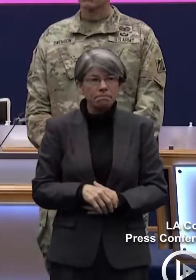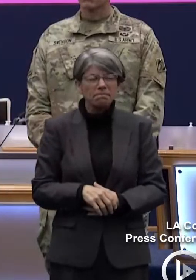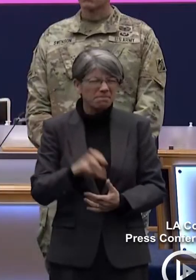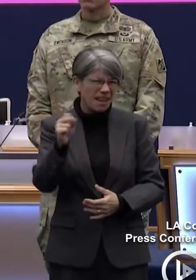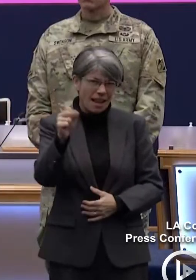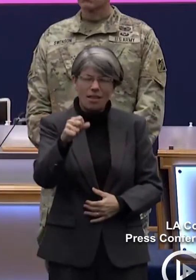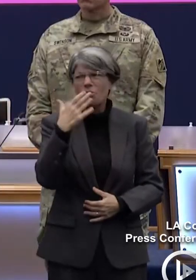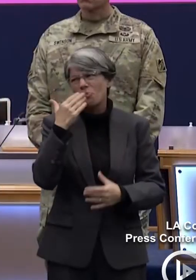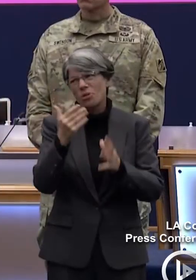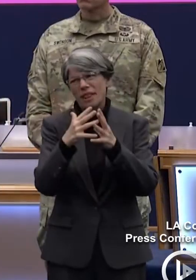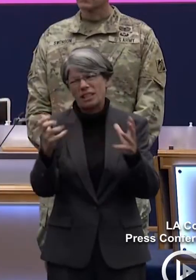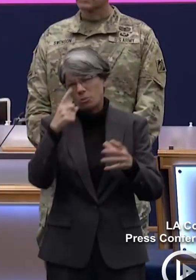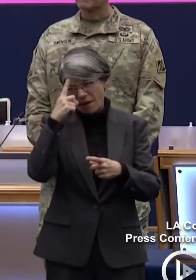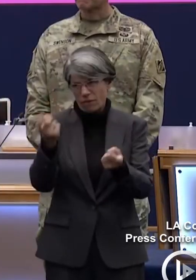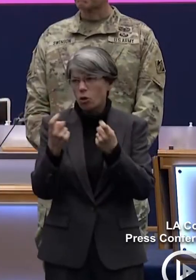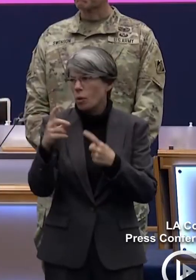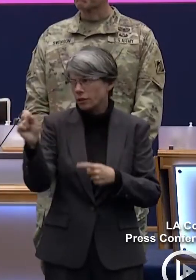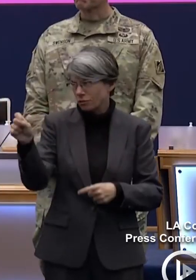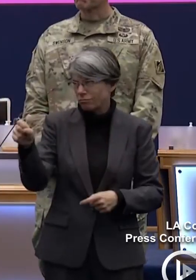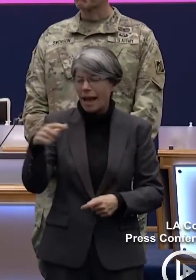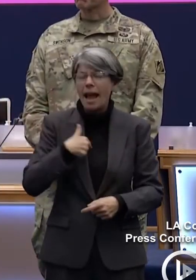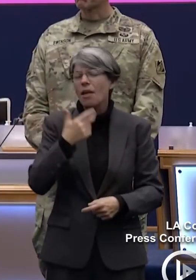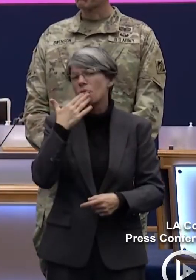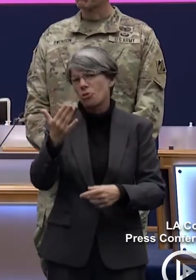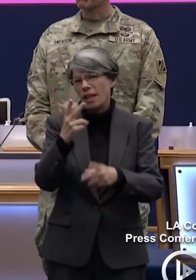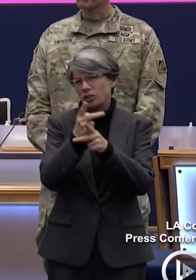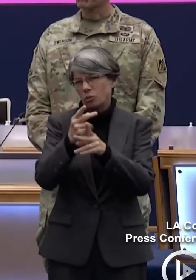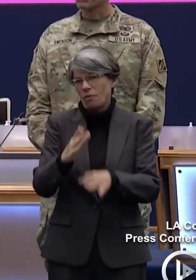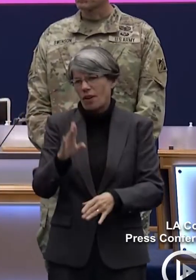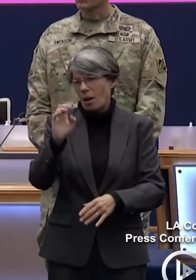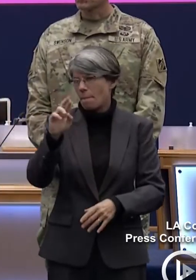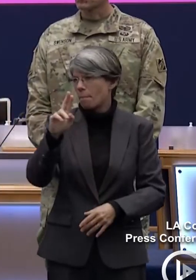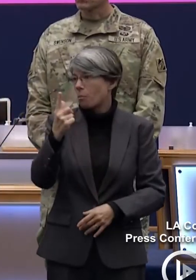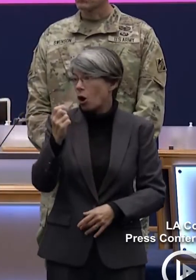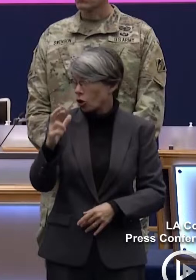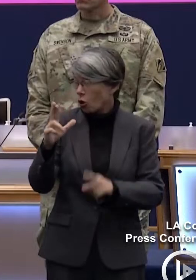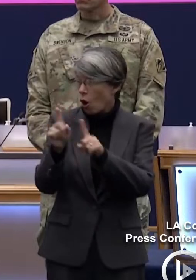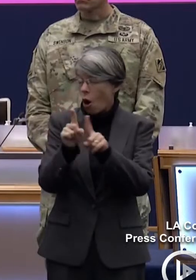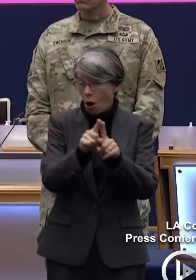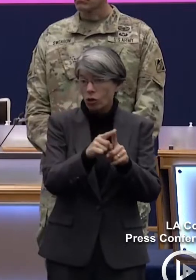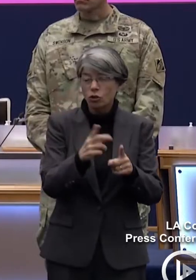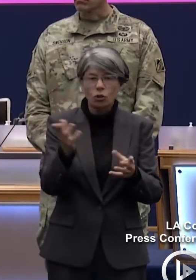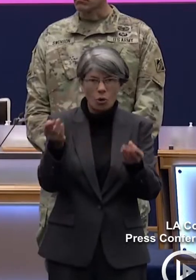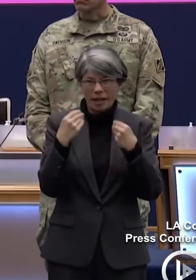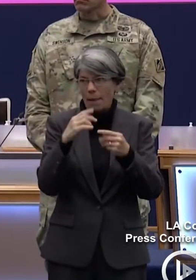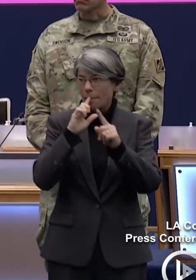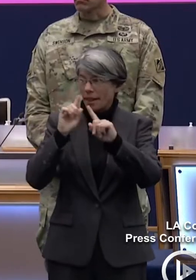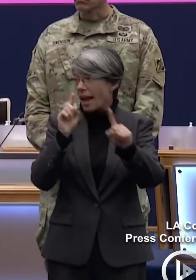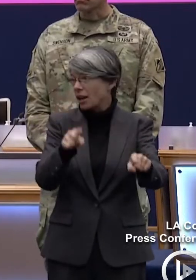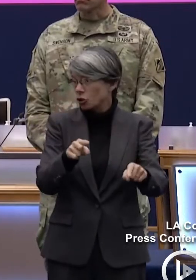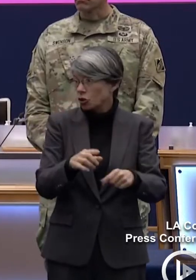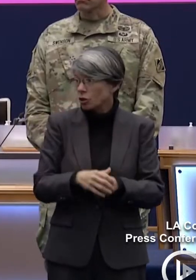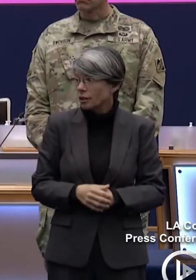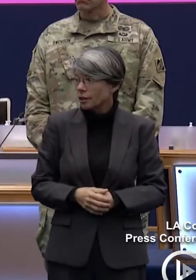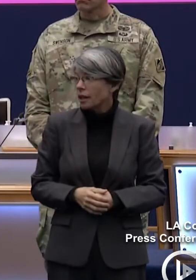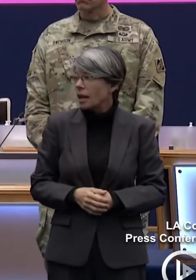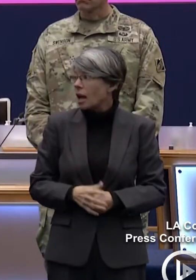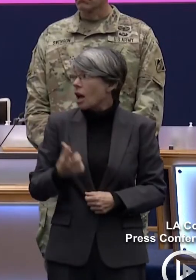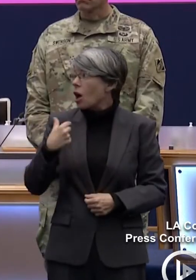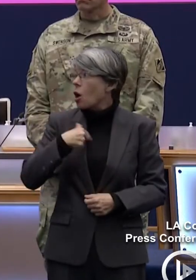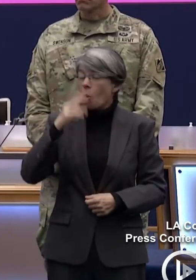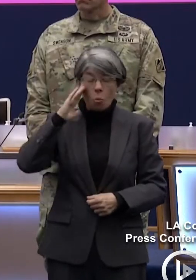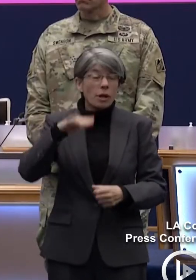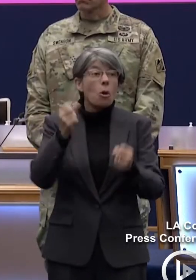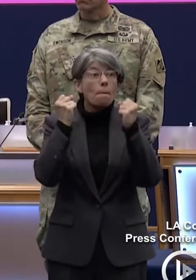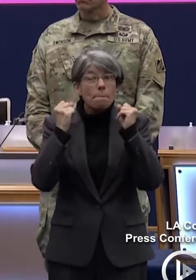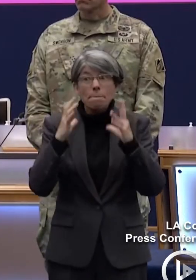that. I thank you so much for the question, and I think Supervisor Barger actually gave the answer, which is that we know a lot